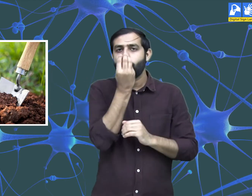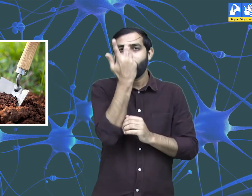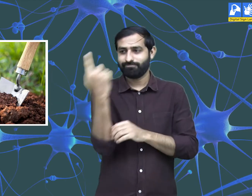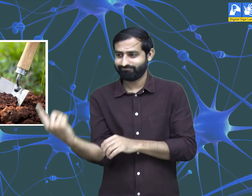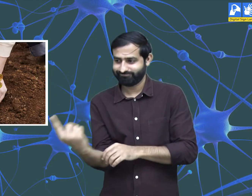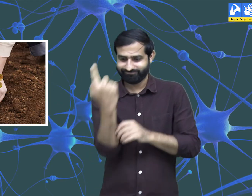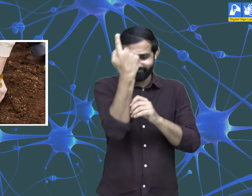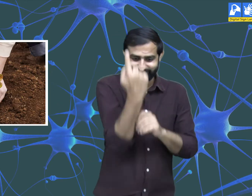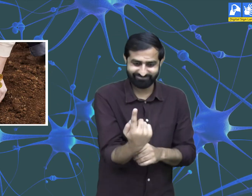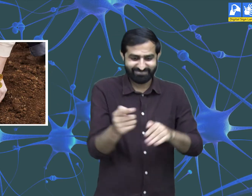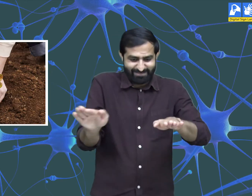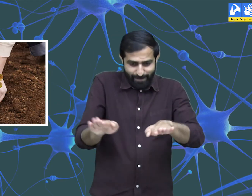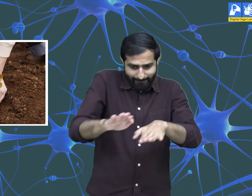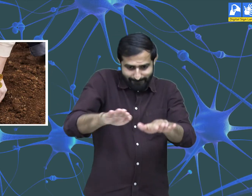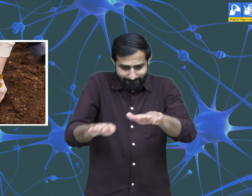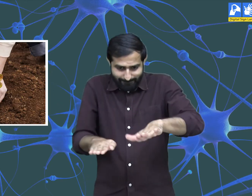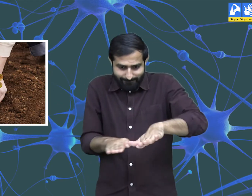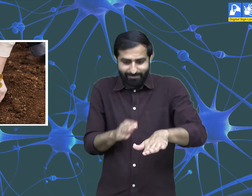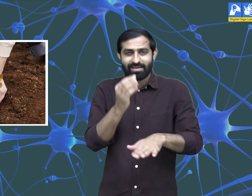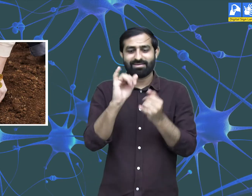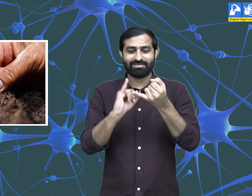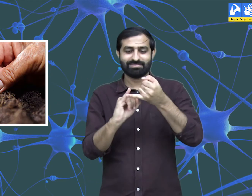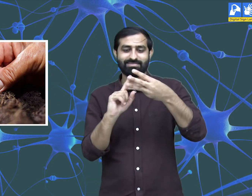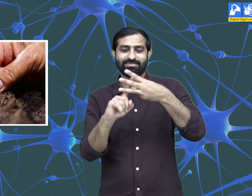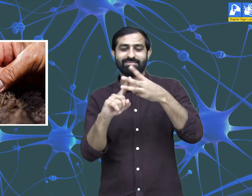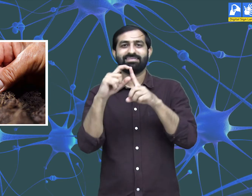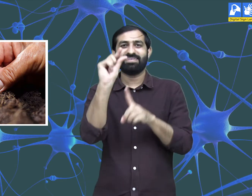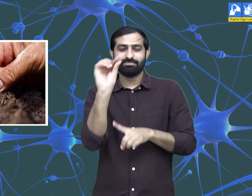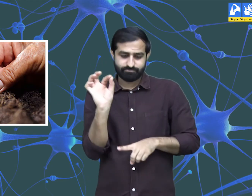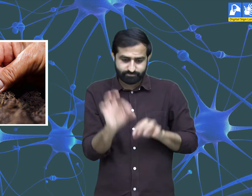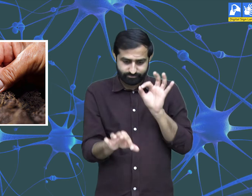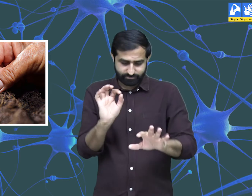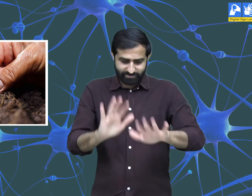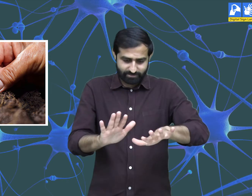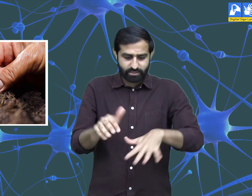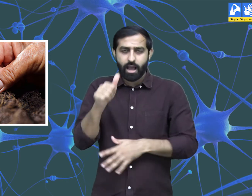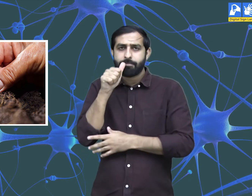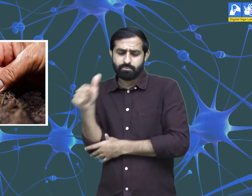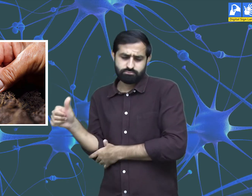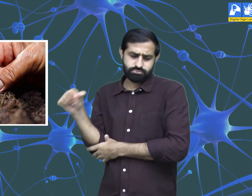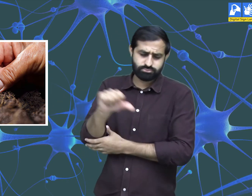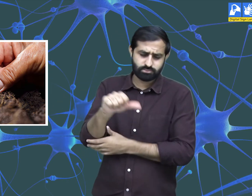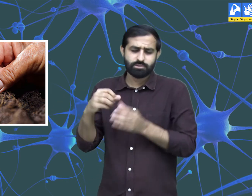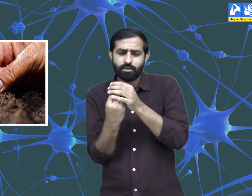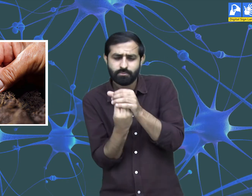We put a seed in soil and water it.